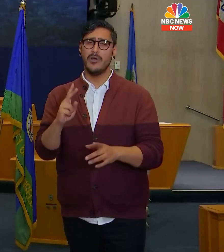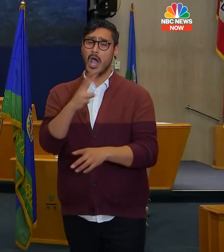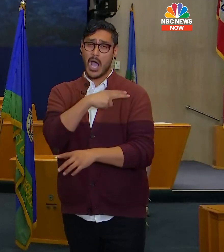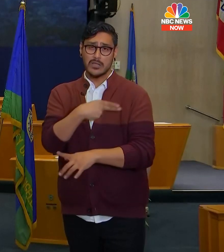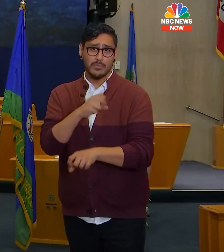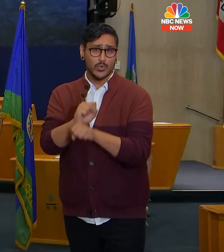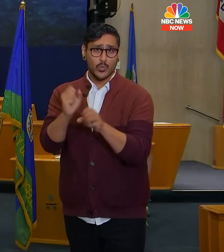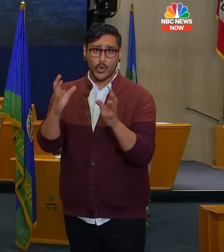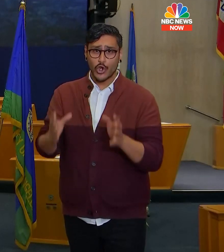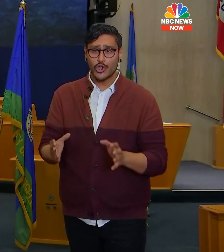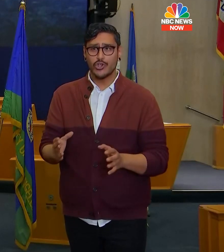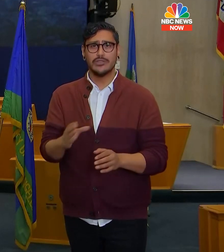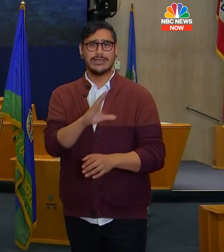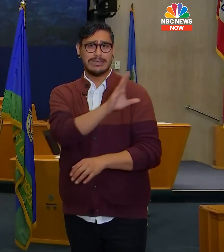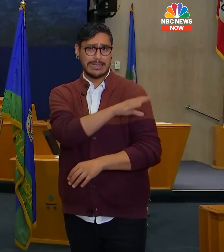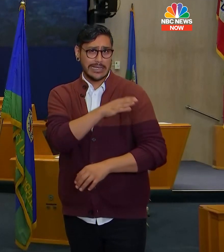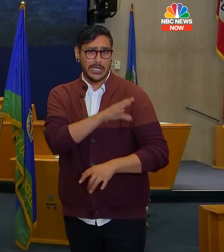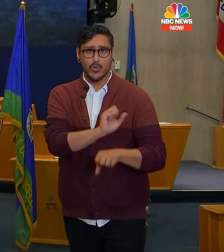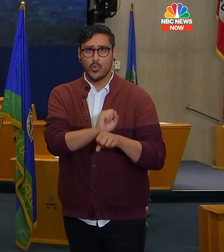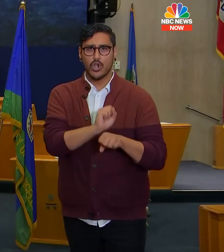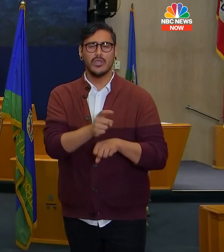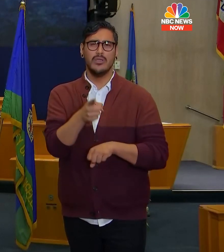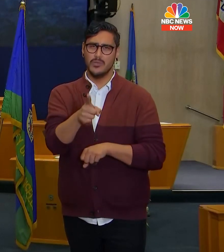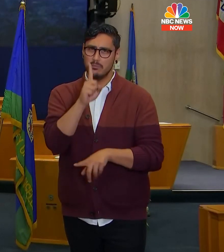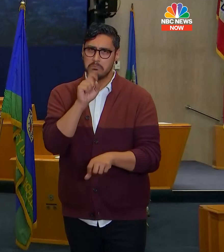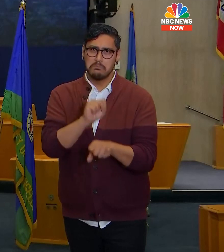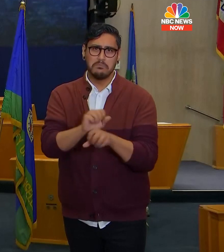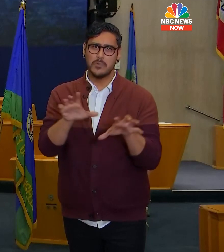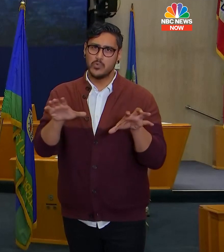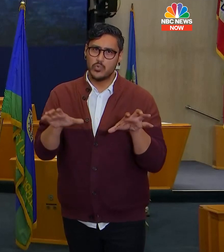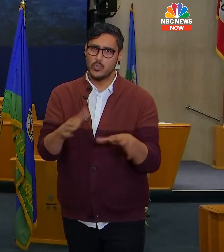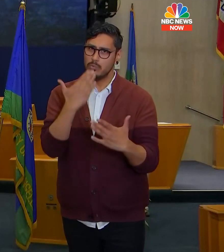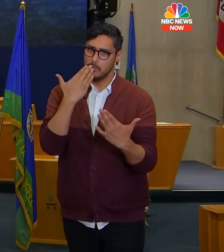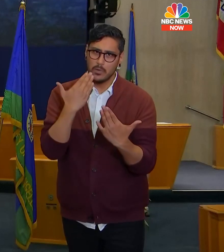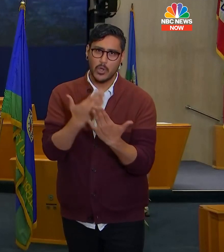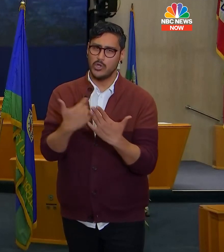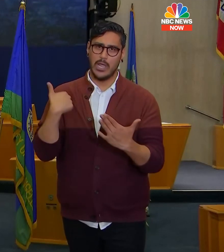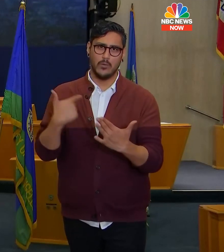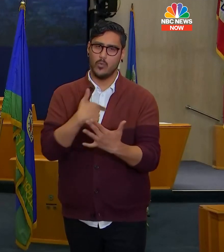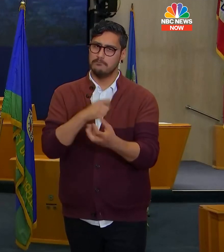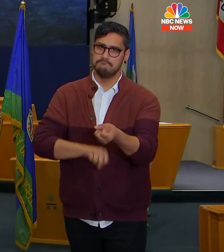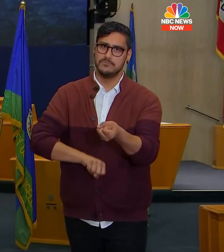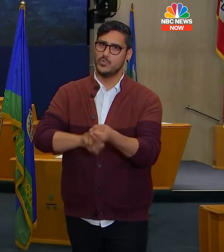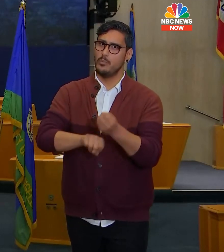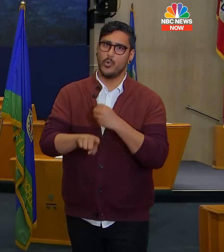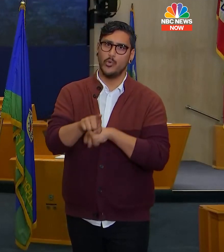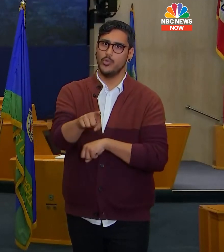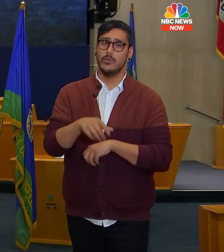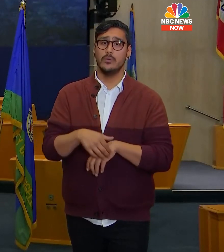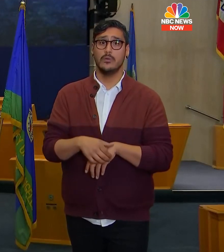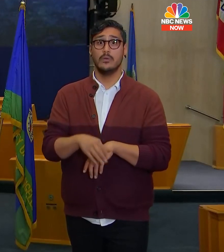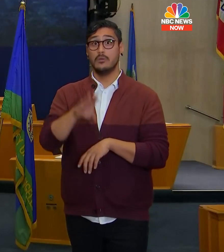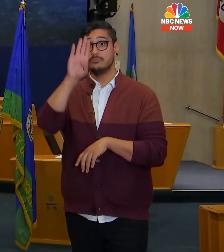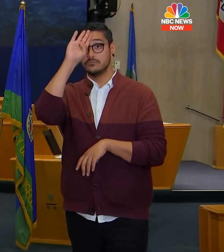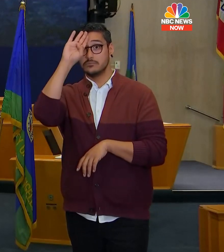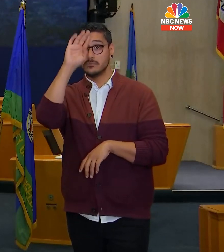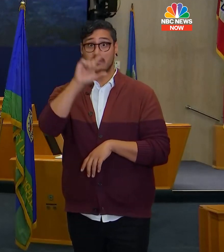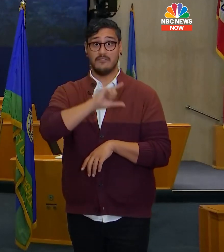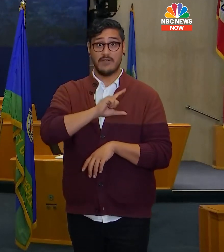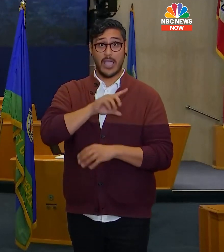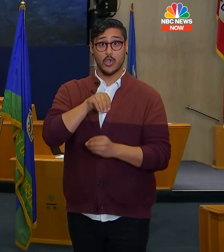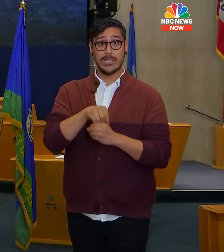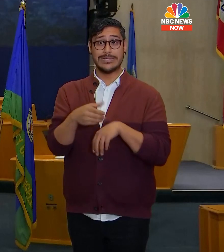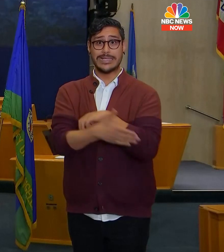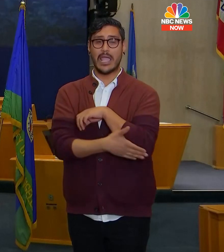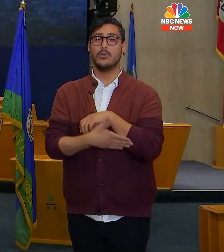and the clinics on the front lines. You're doing a lot of hard work, and we're here to support you. To our police and fire throughout the county,